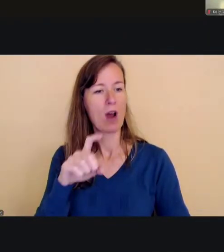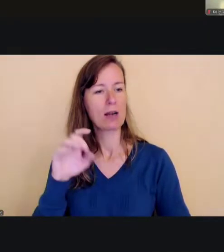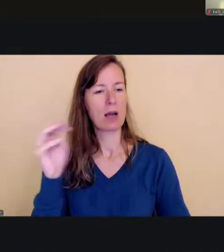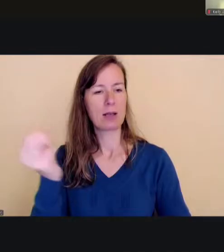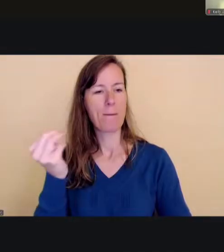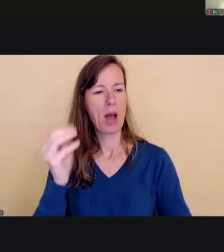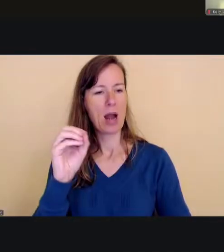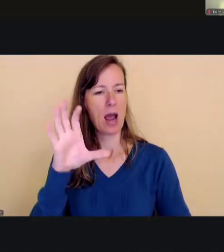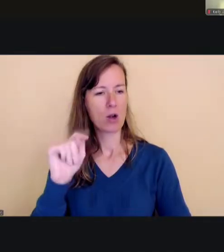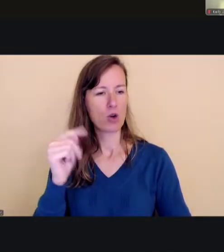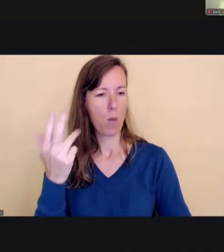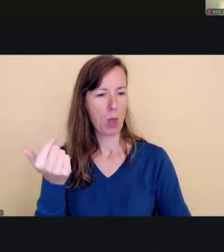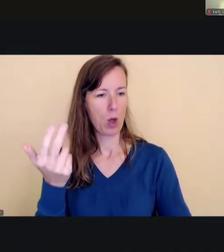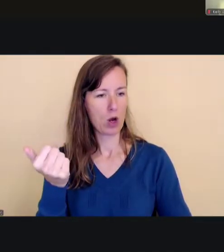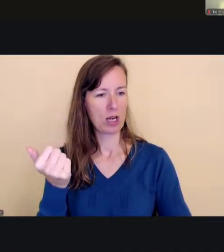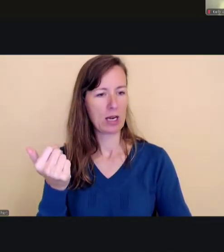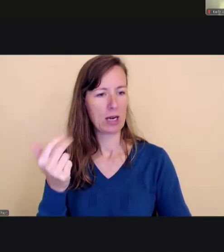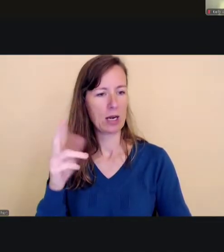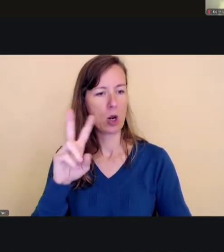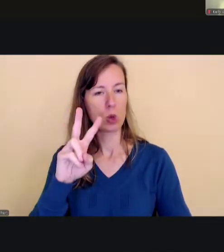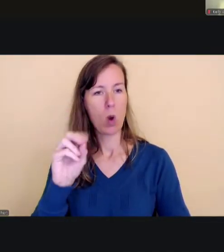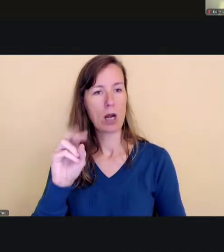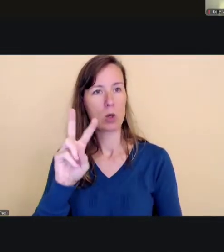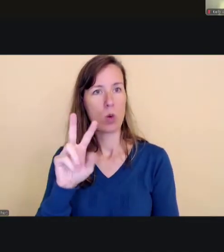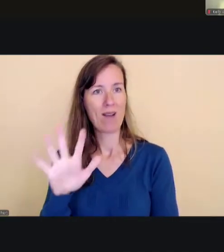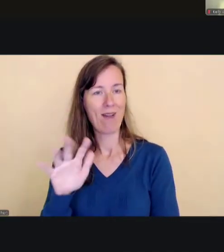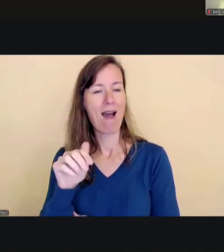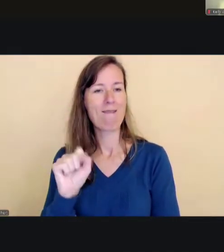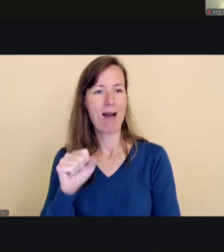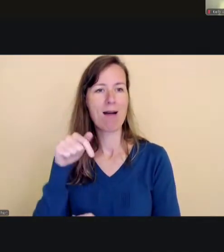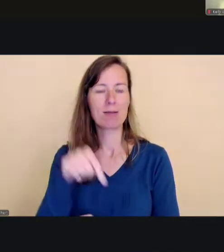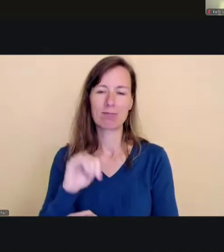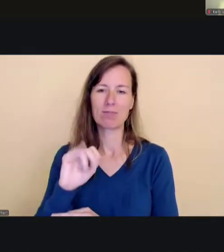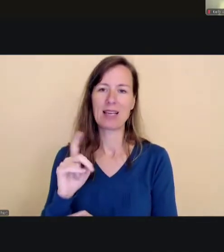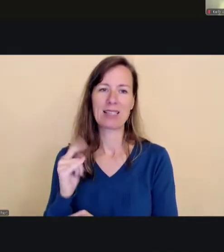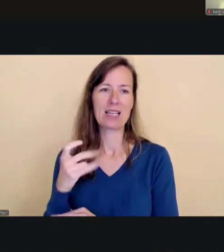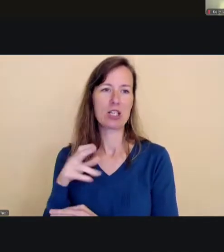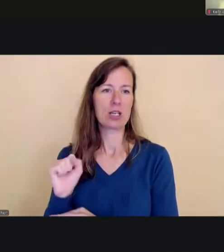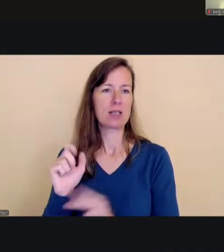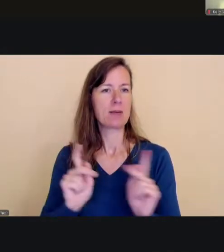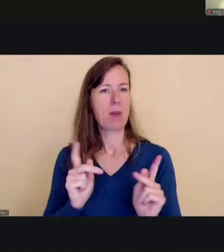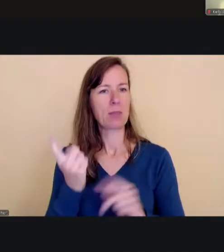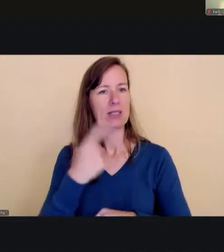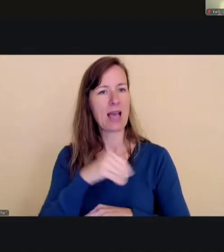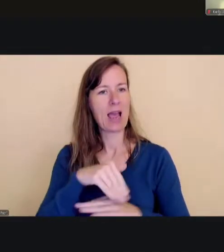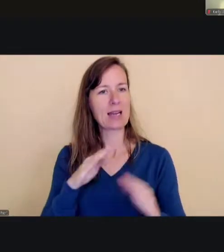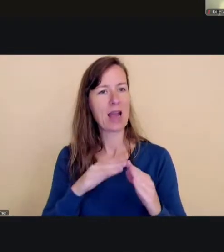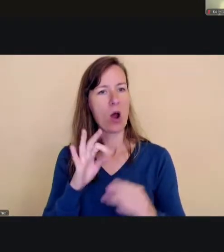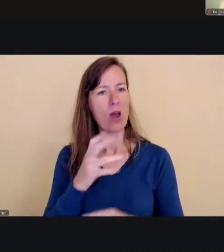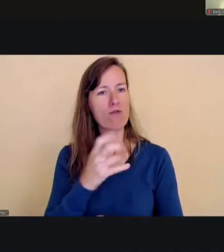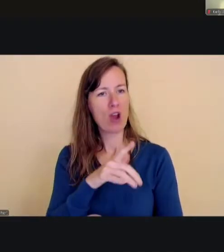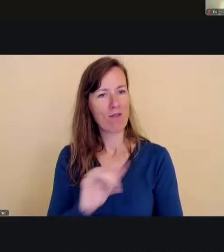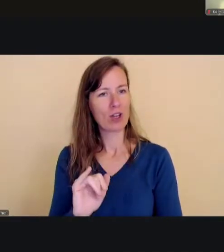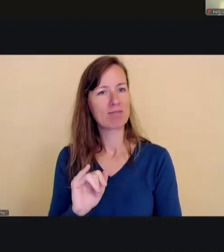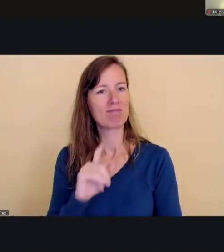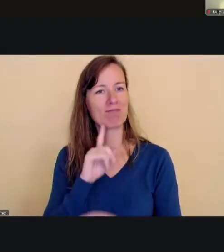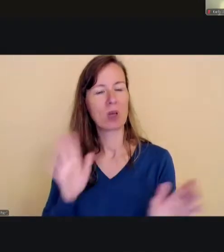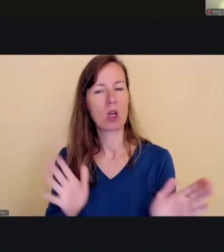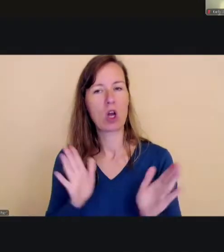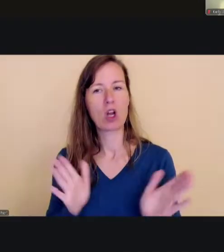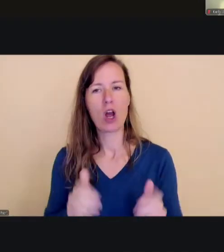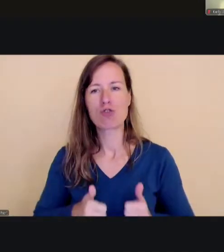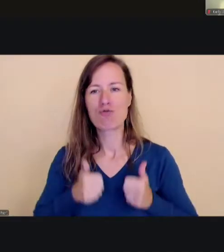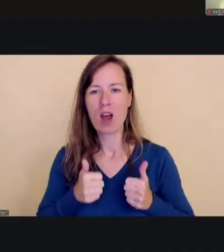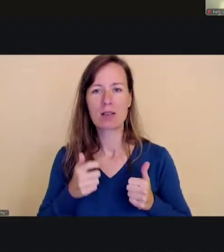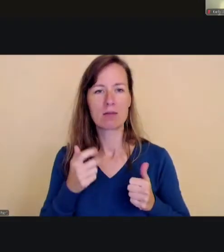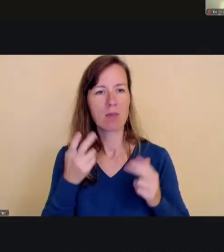13, 2025, as Indigenous Peoples Day in the town of Cheverly, and encourage residents to acknowledge and honor the First Nations